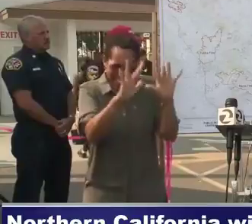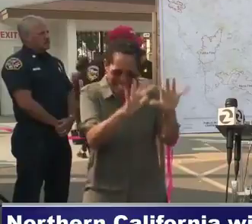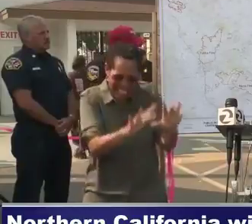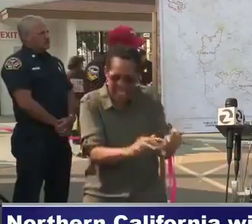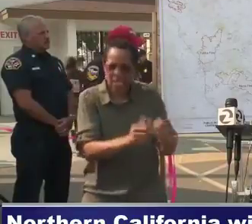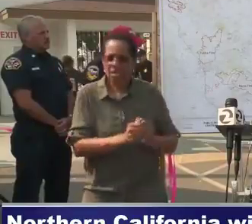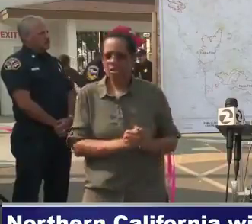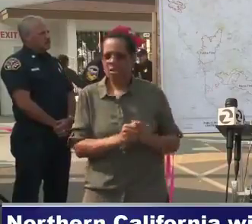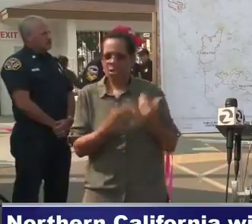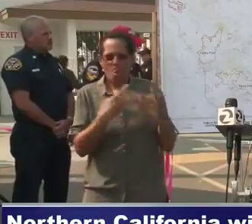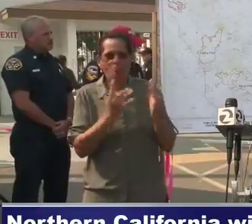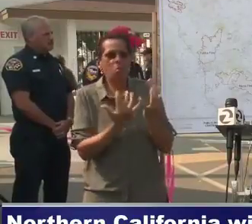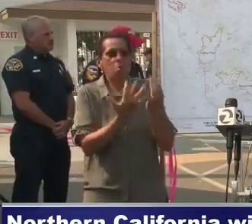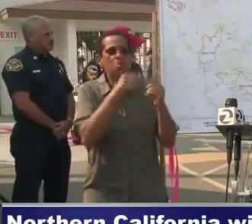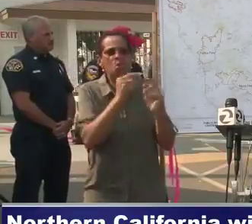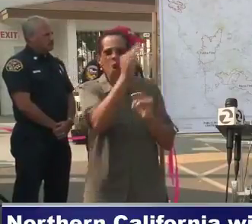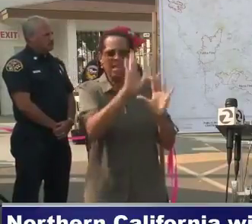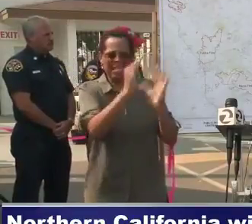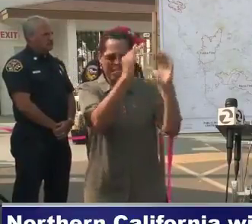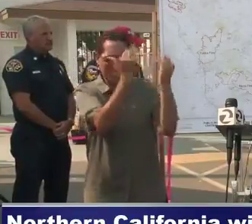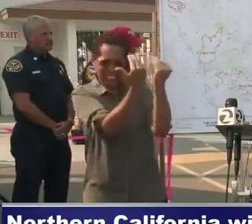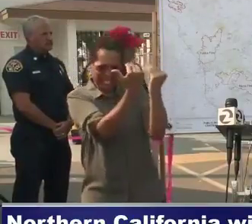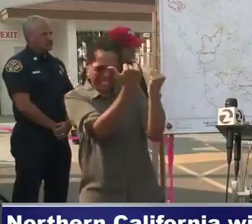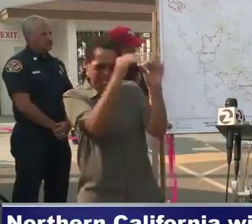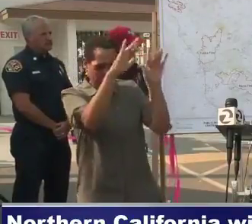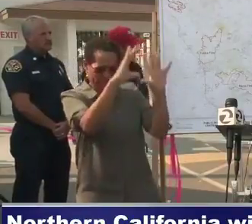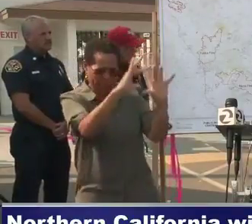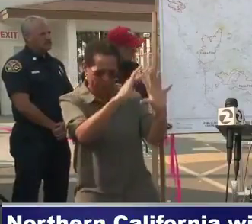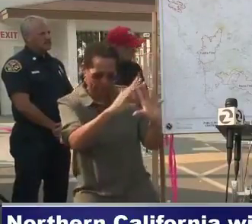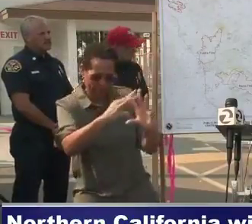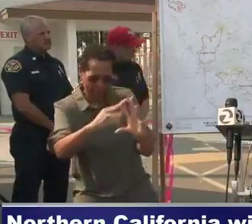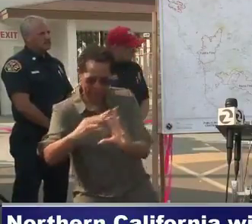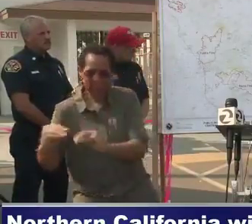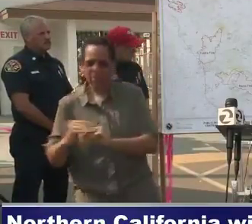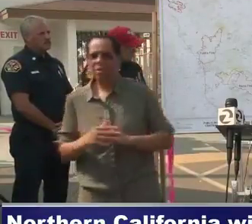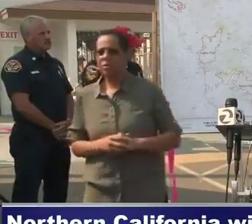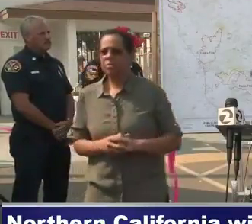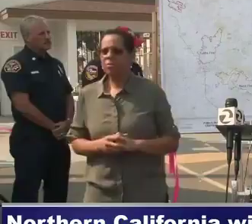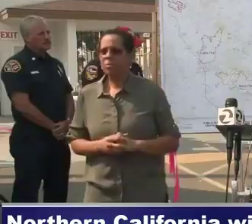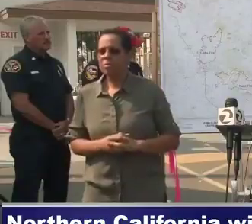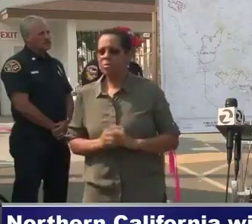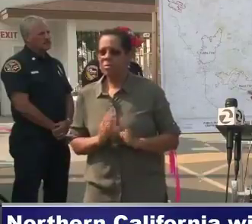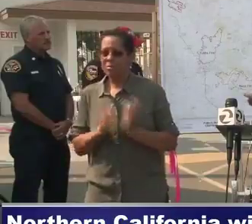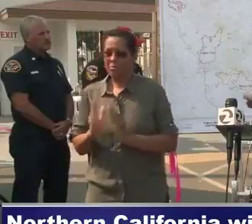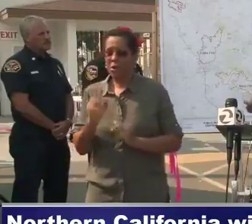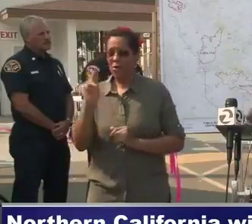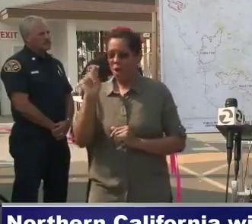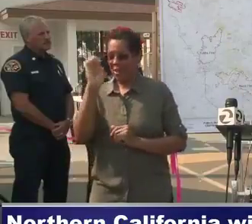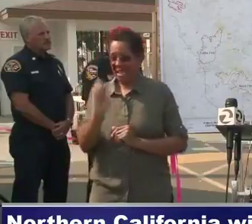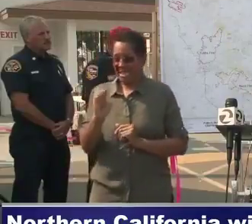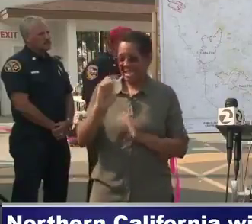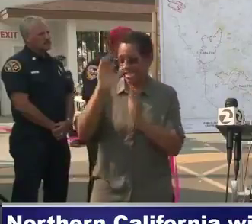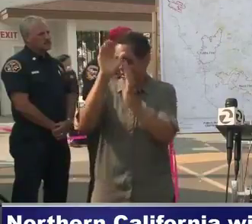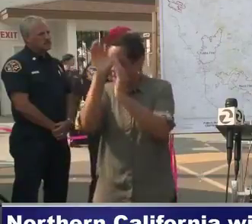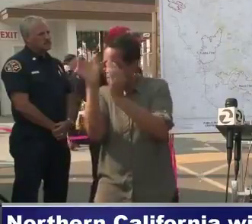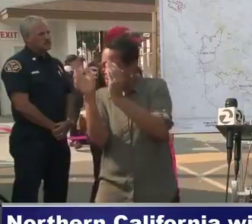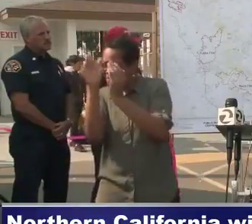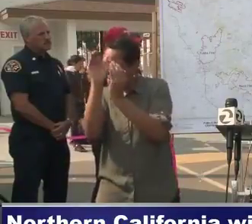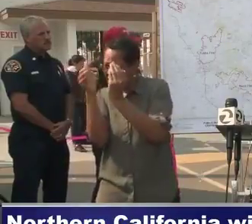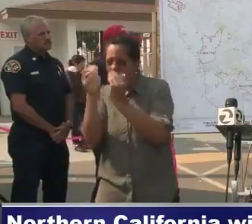come around on the backside, excuse me, I call it the backside, but it's the northeastern side of the fire over there.